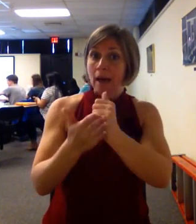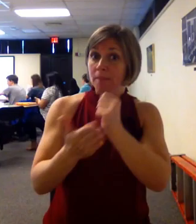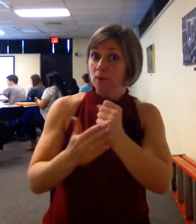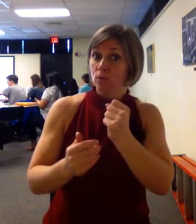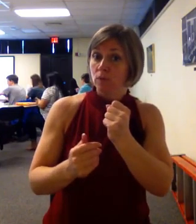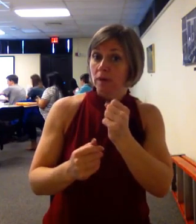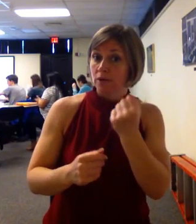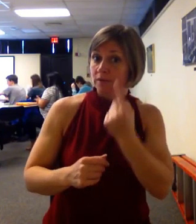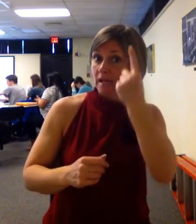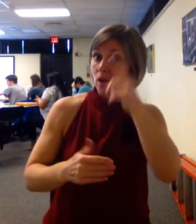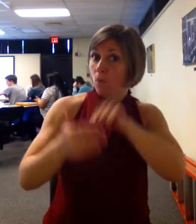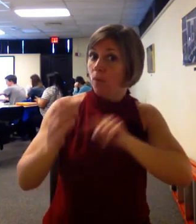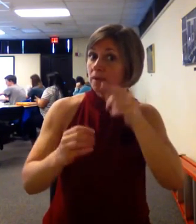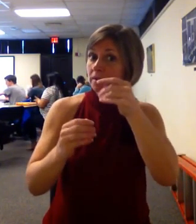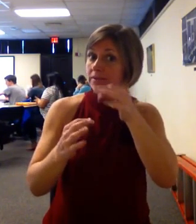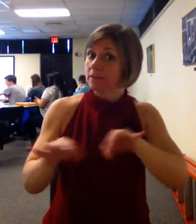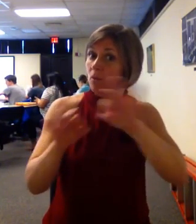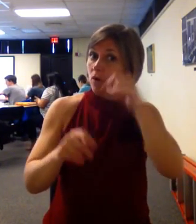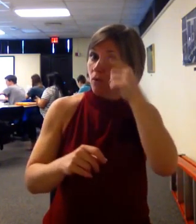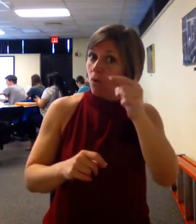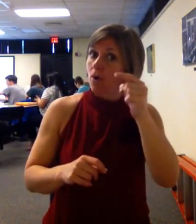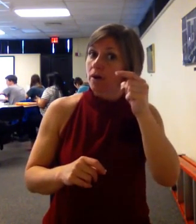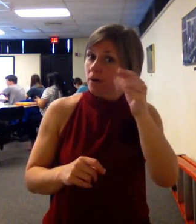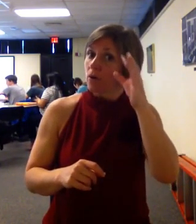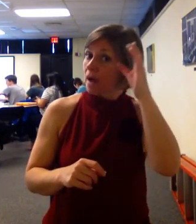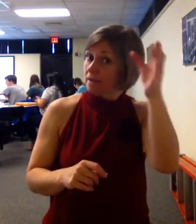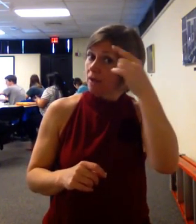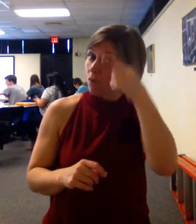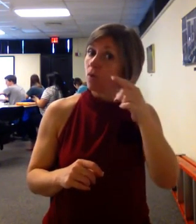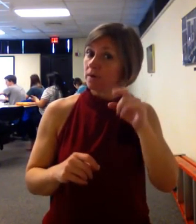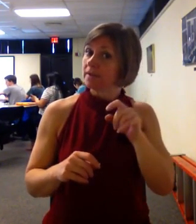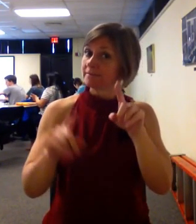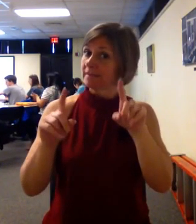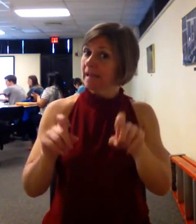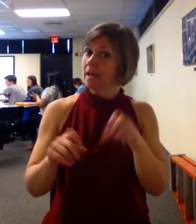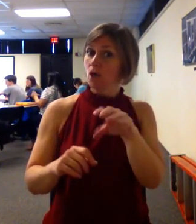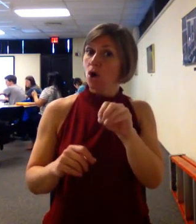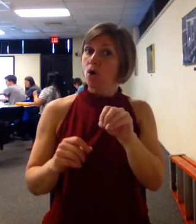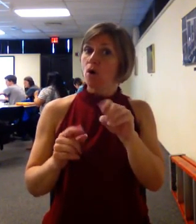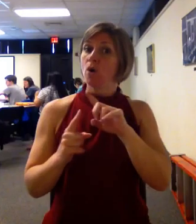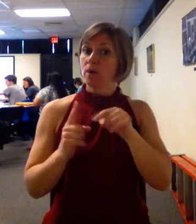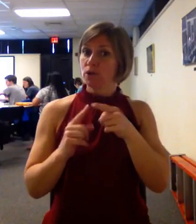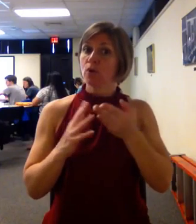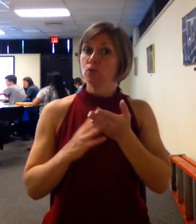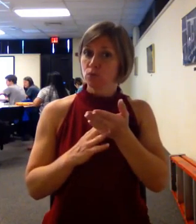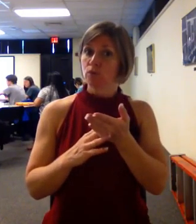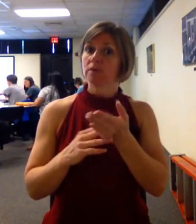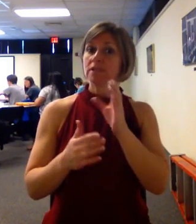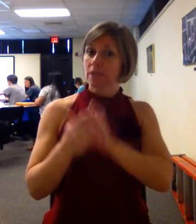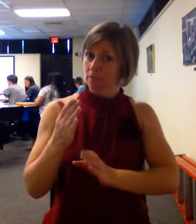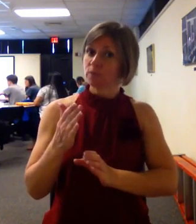and maybe some of the concepts that I see as being more important, so that as you're trying to go through all of these chapters and everything that you're